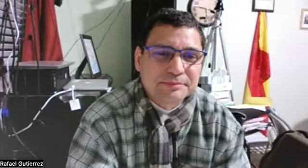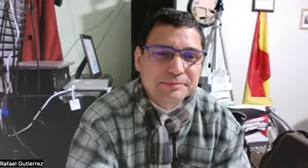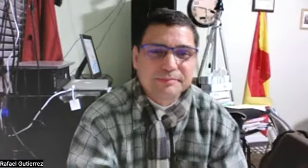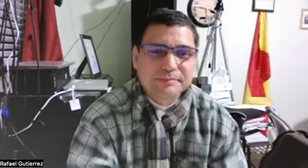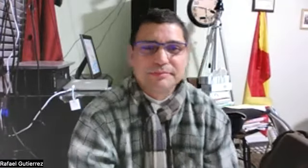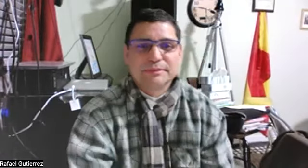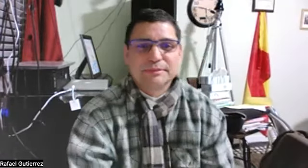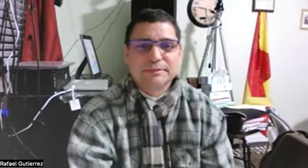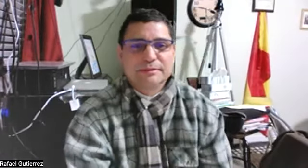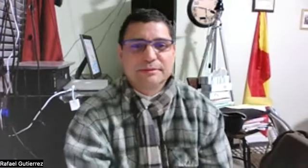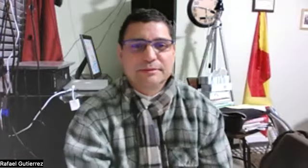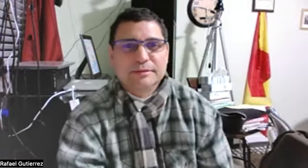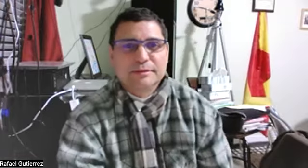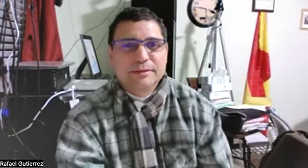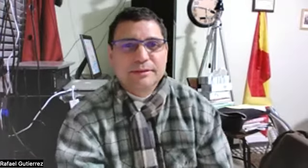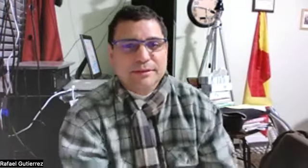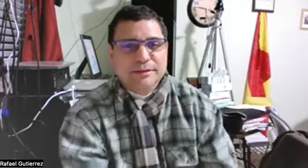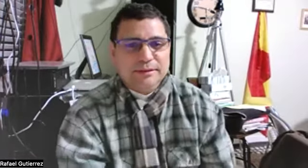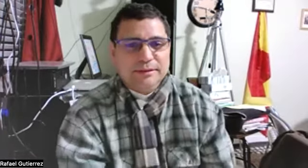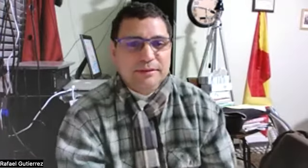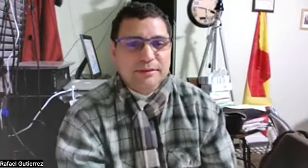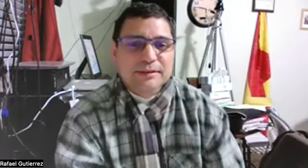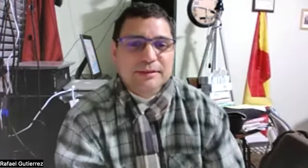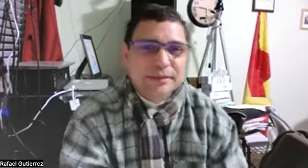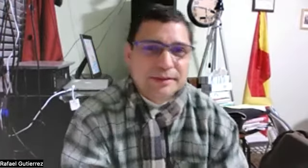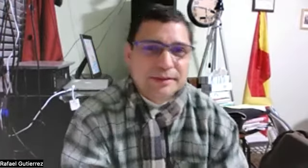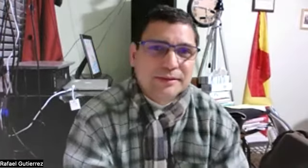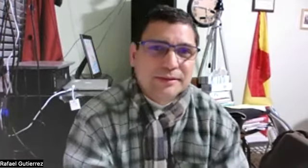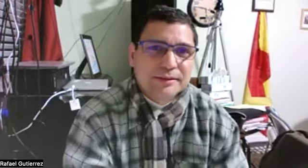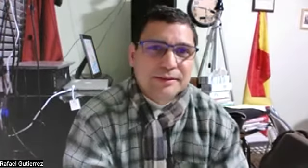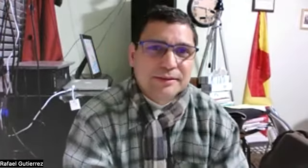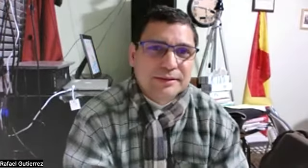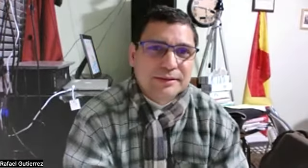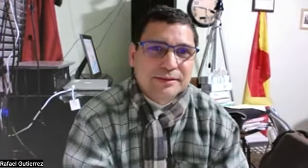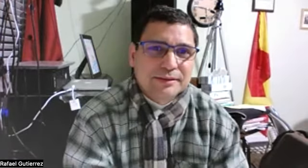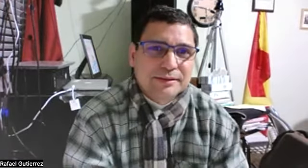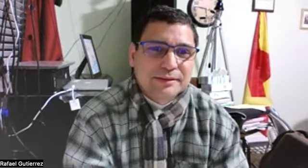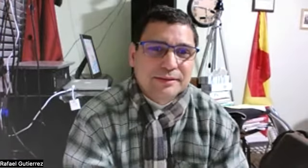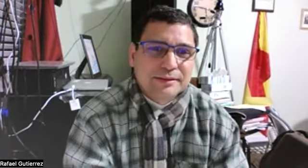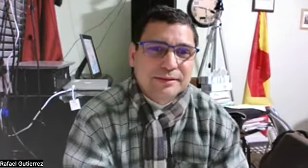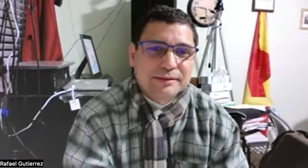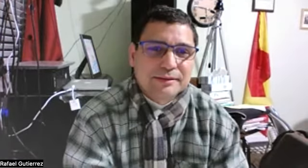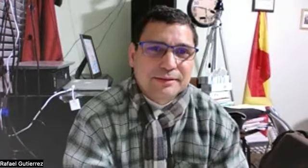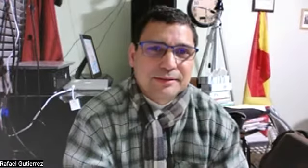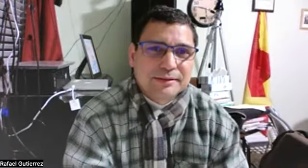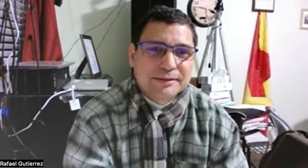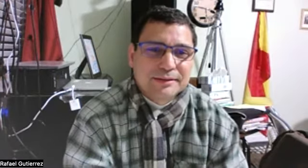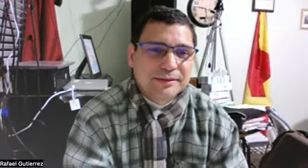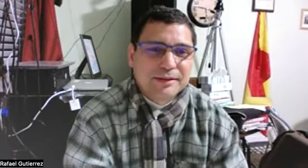the workers were paid really cheap, and they said it's kind of like a bloody kind of like. Oh,